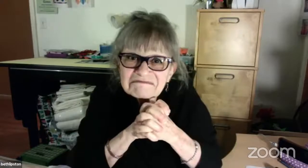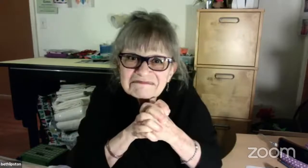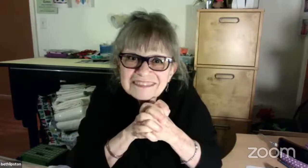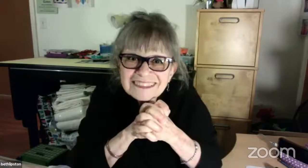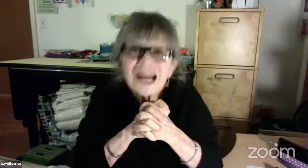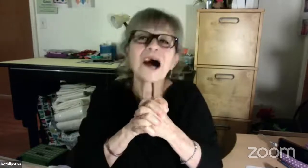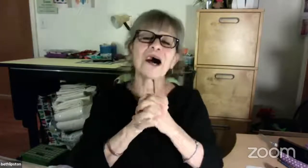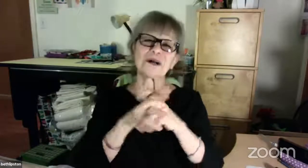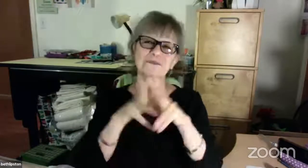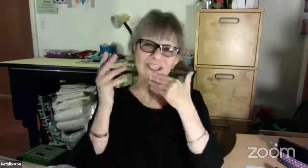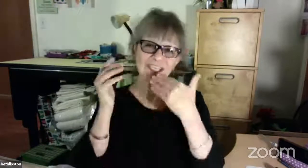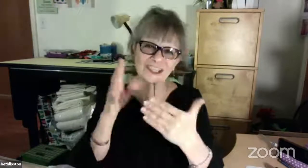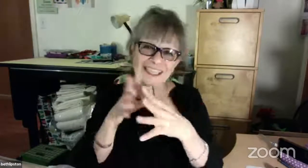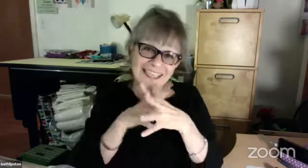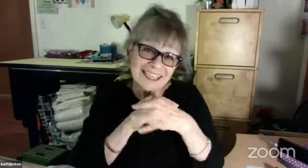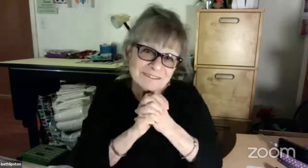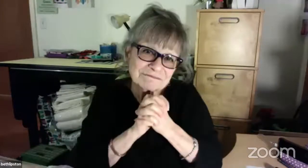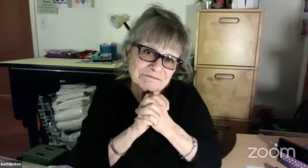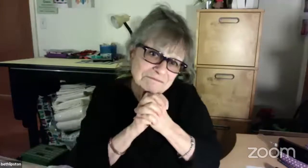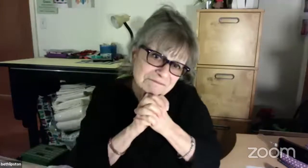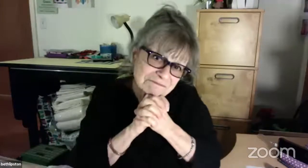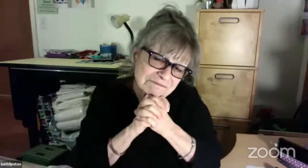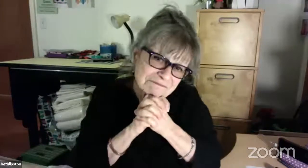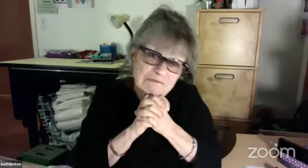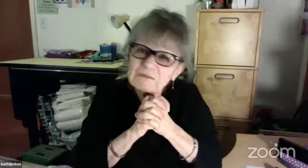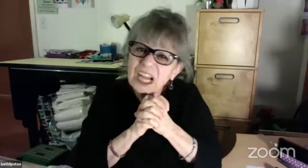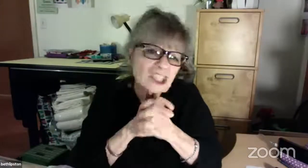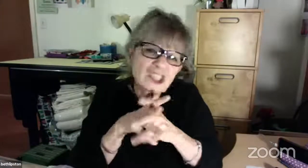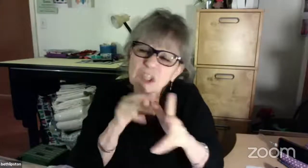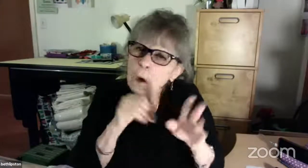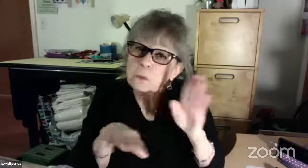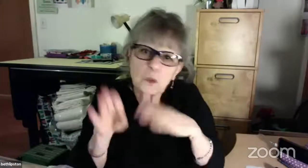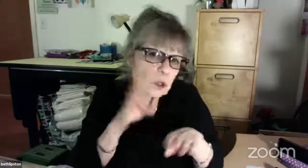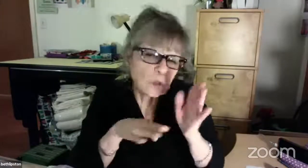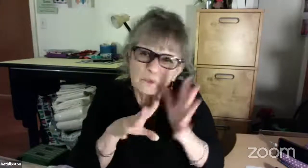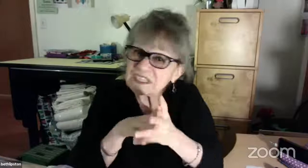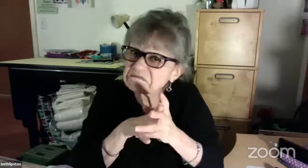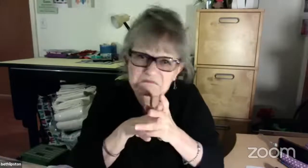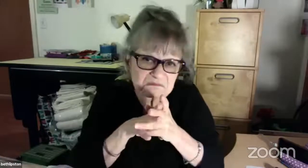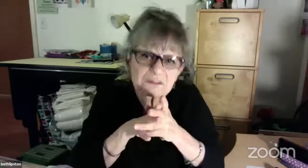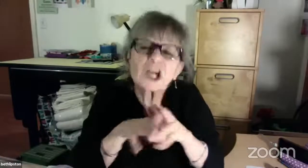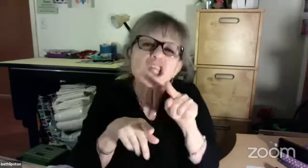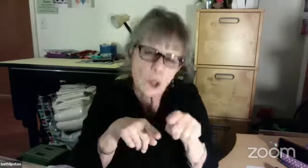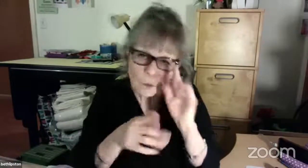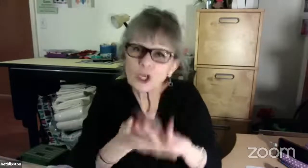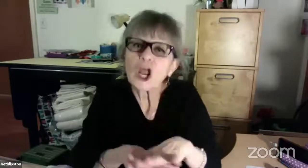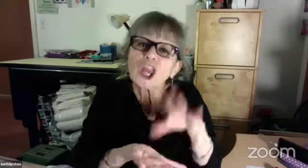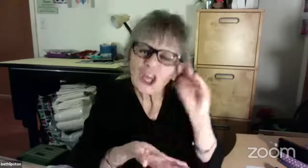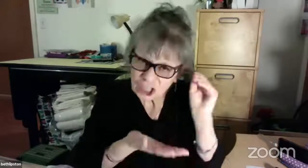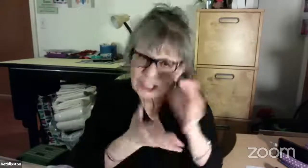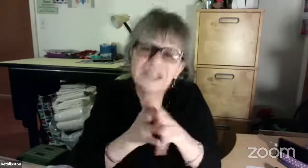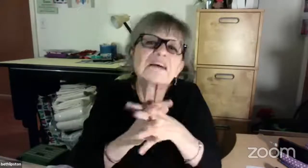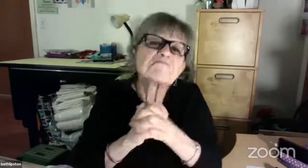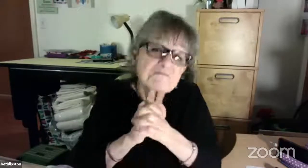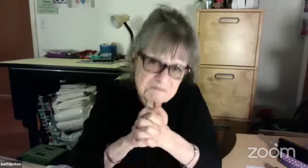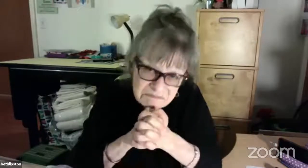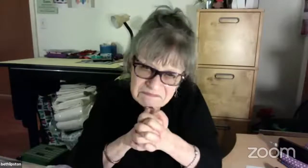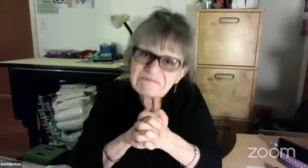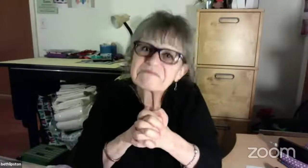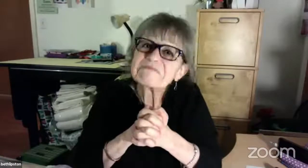Yes. Yeah, it does. Thank you so much, Beth. Oh, good. Yes. Yeah, don't worry. Don't worry. You will learn. You